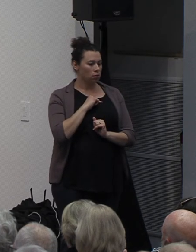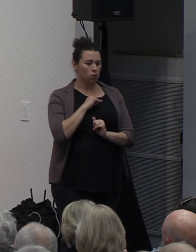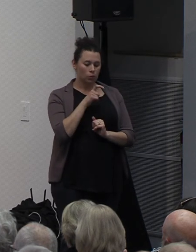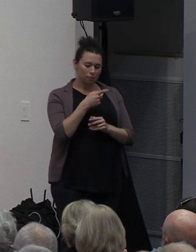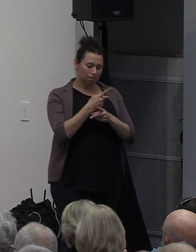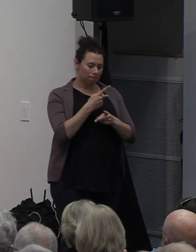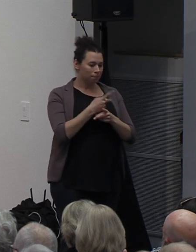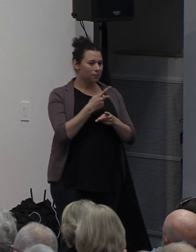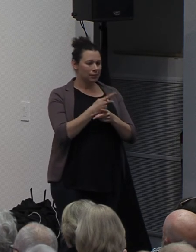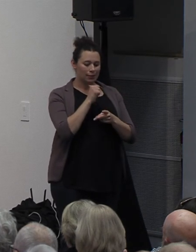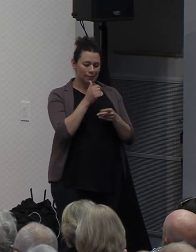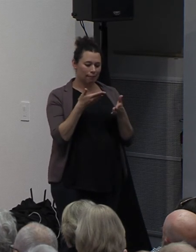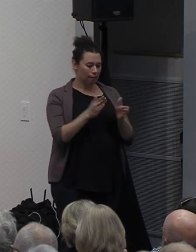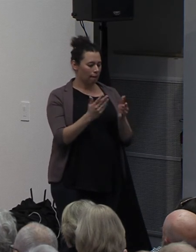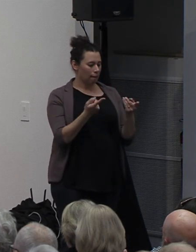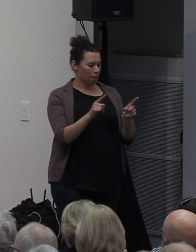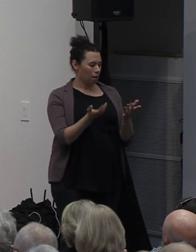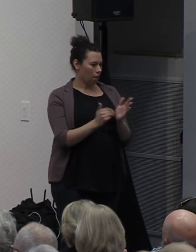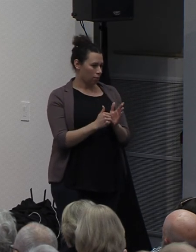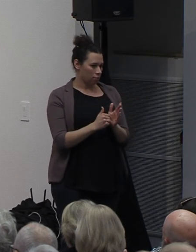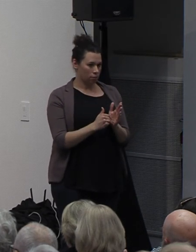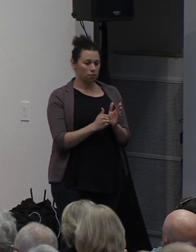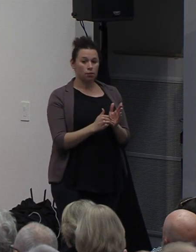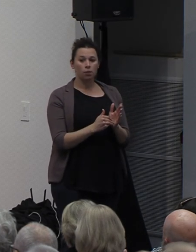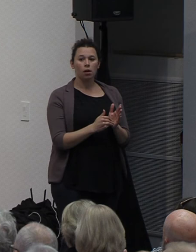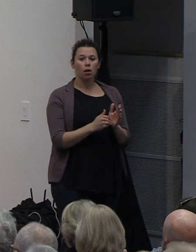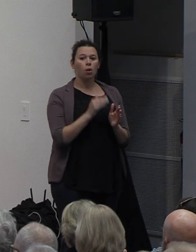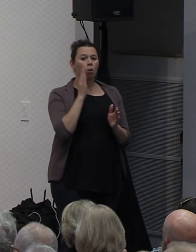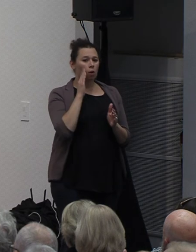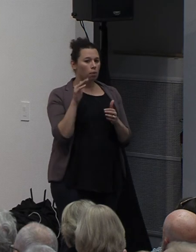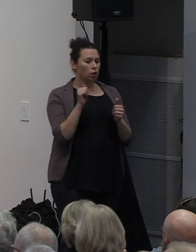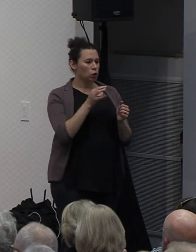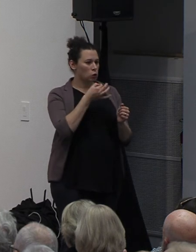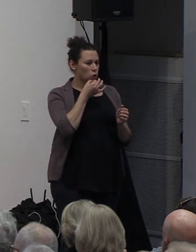you again for coming out tonight. We will be exiting shortly to look at the